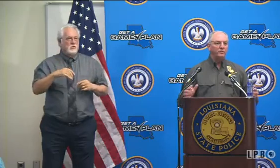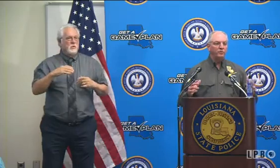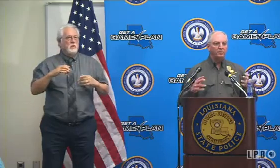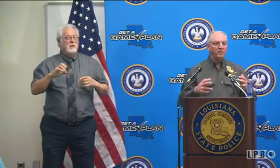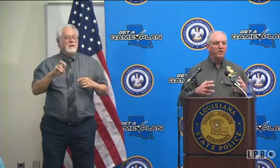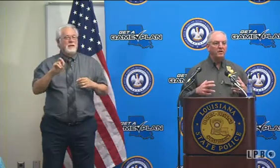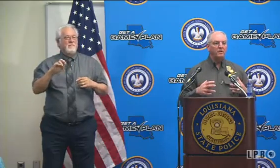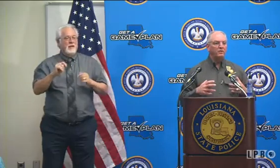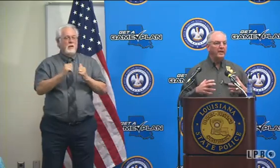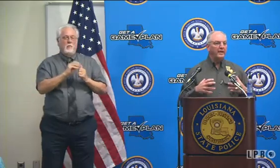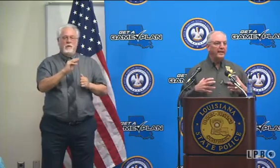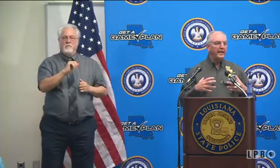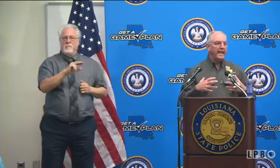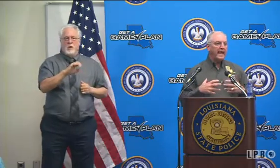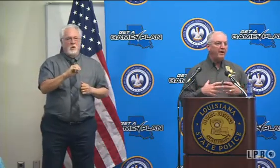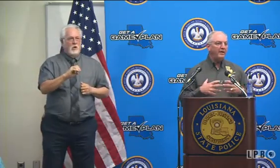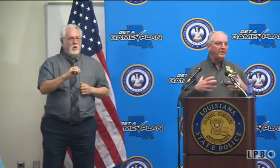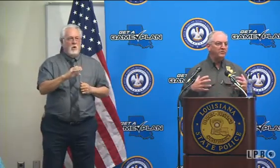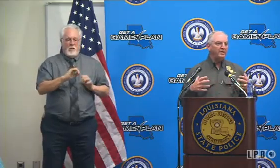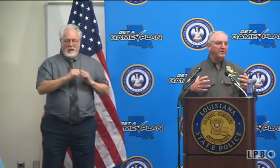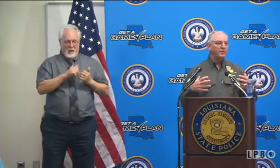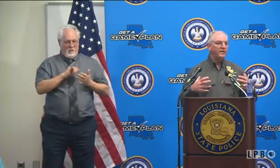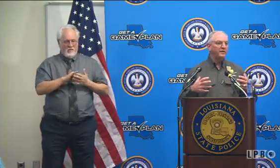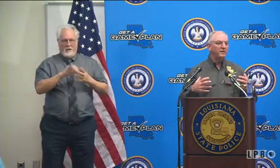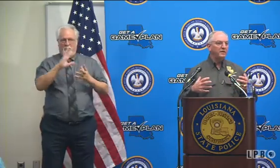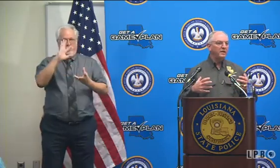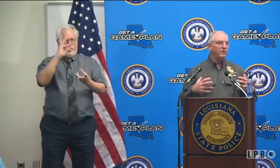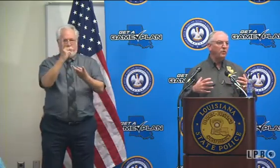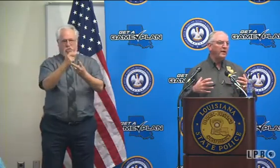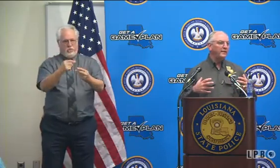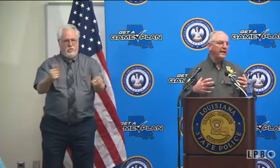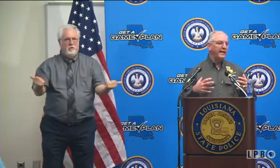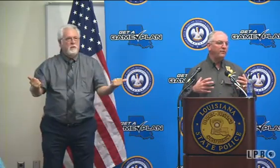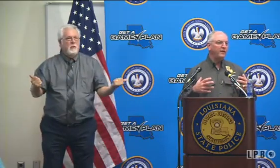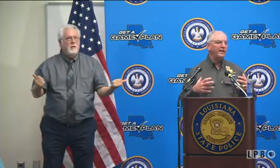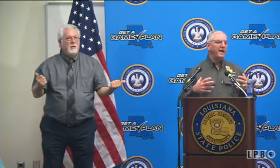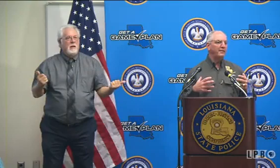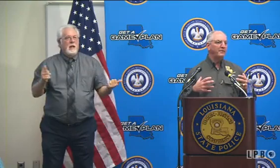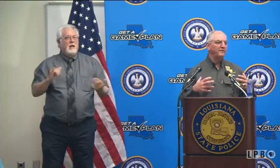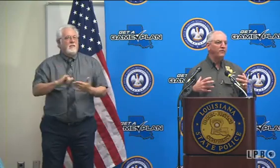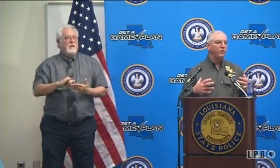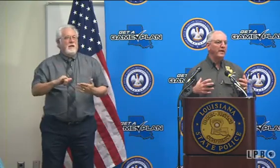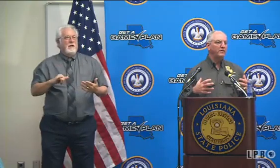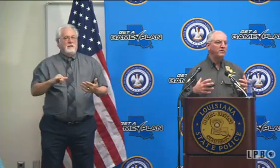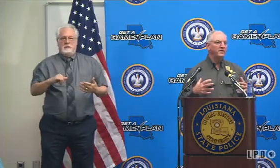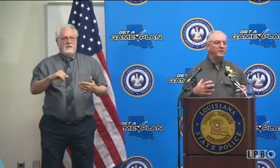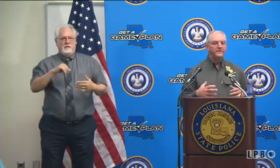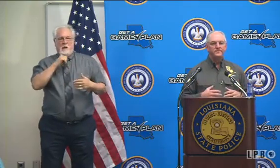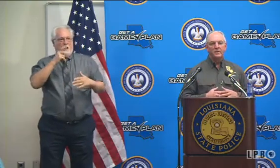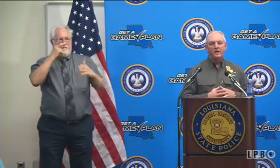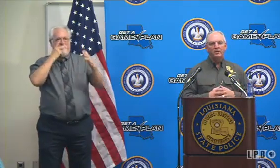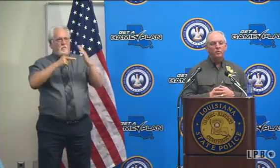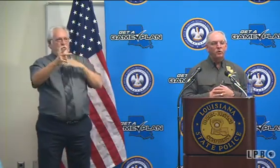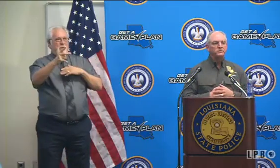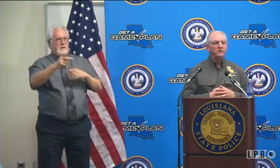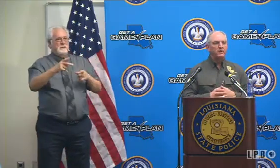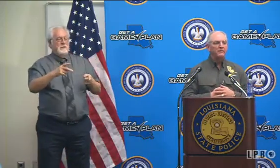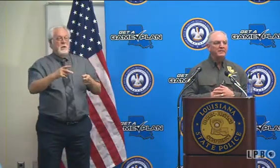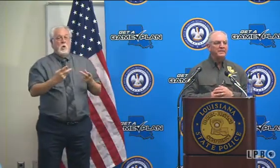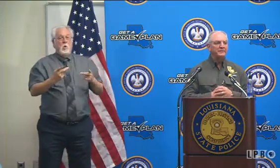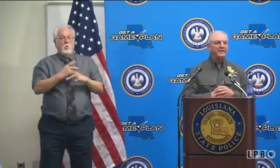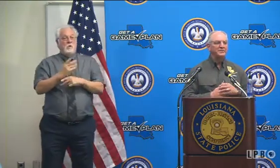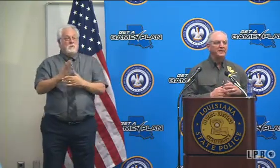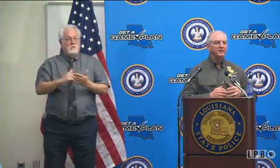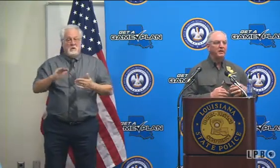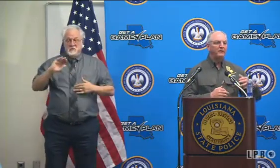event with Marco and how it disintegrated in a way that had really not been forecasted. The worst part